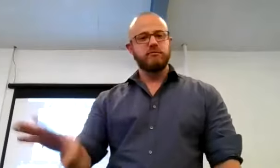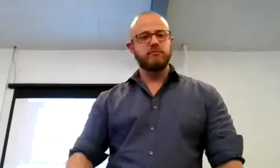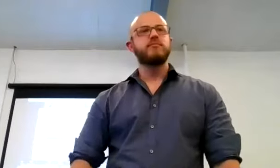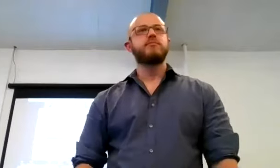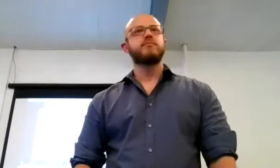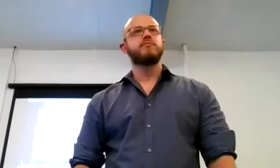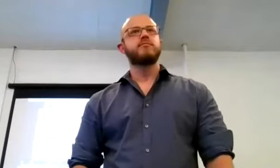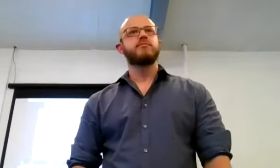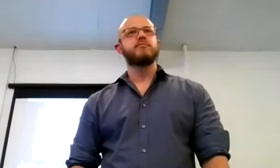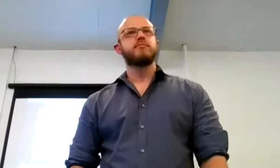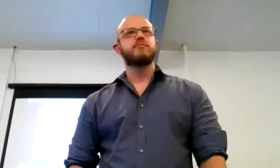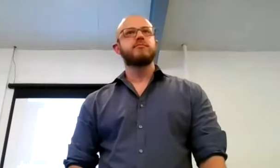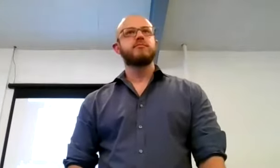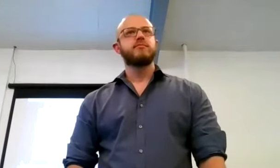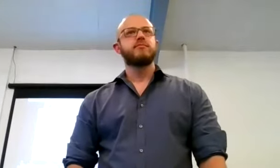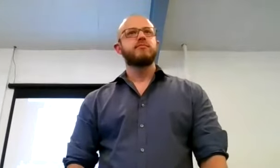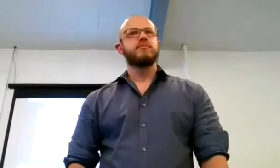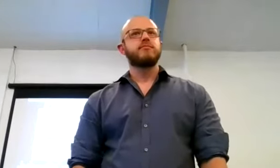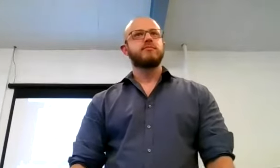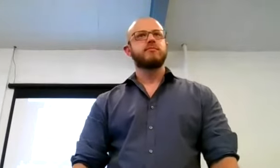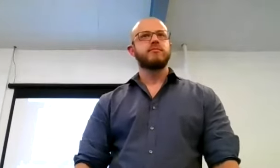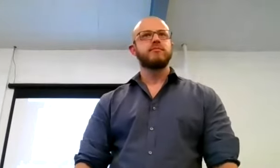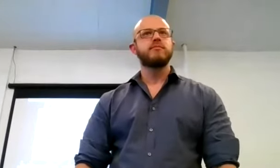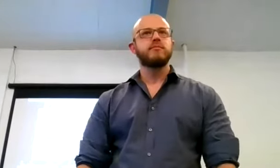say, I did, you know, there's no need to have that M in there.